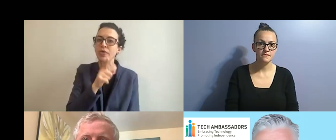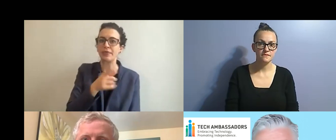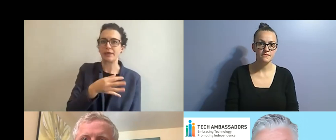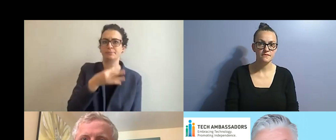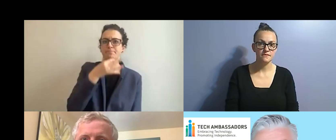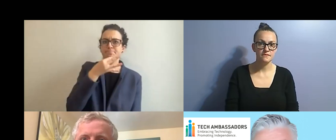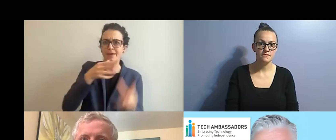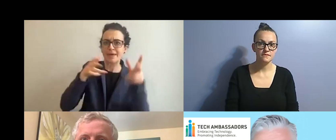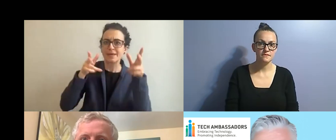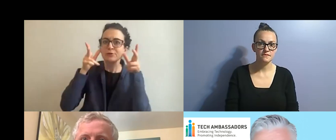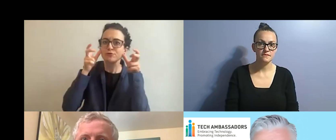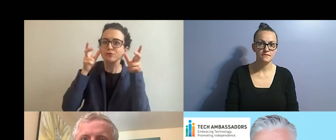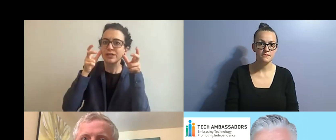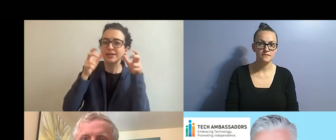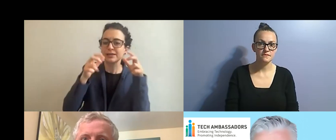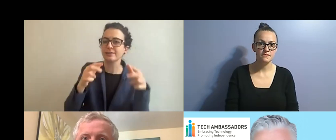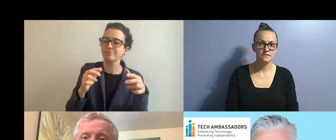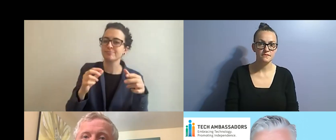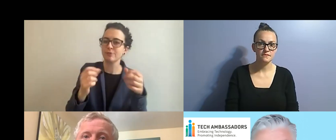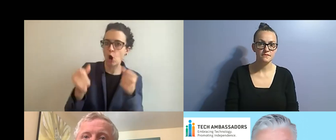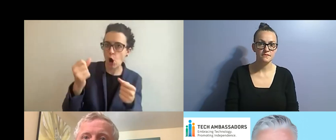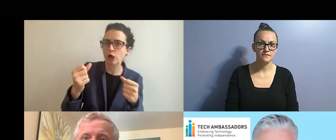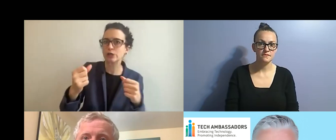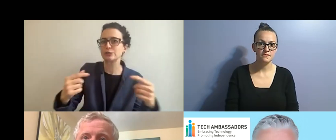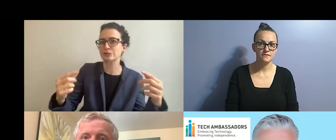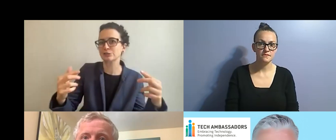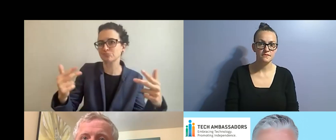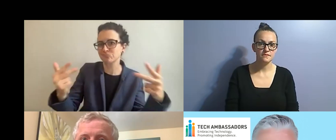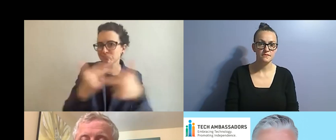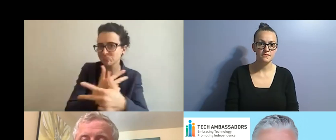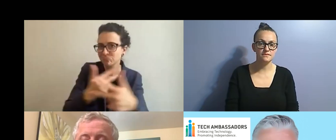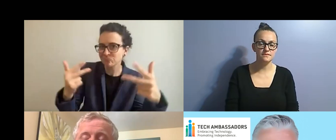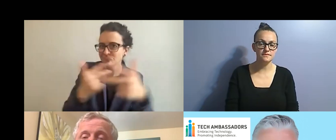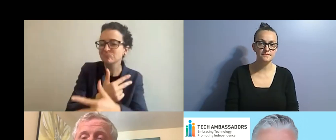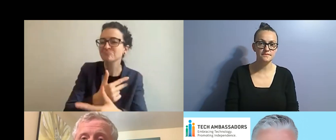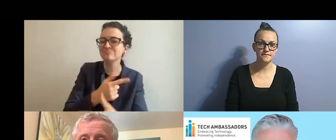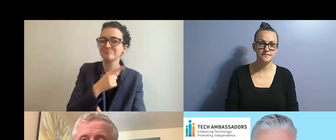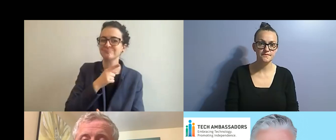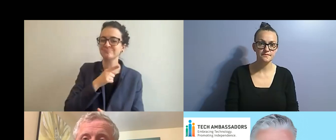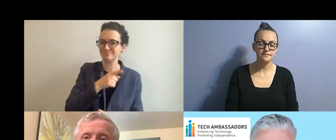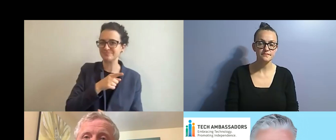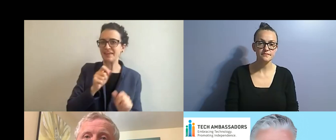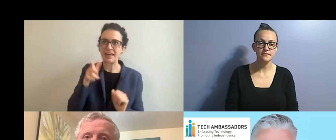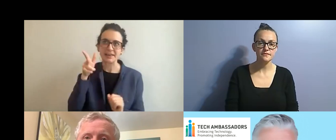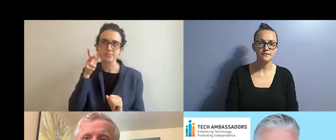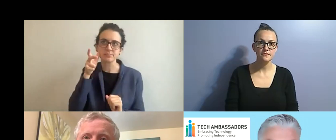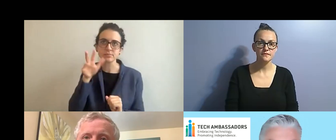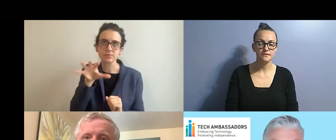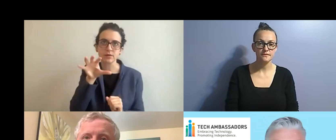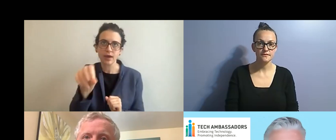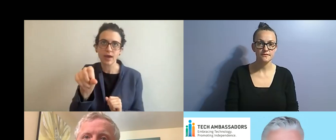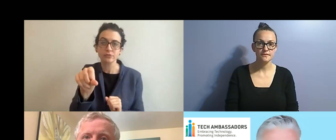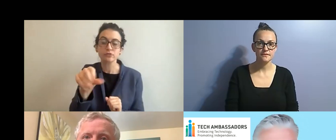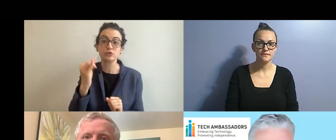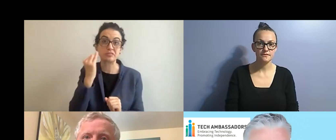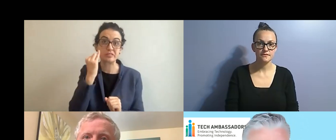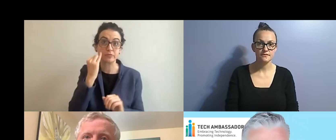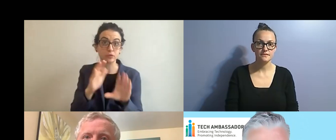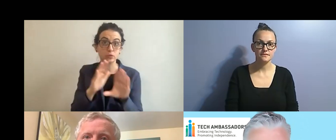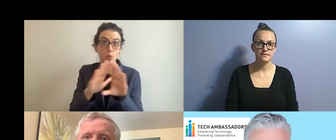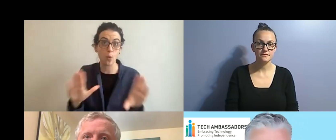traffic too. And you may be able to tell when there's a gap, you know, when you can't hear traffic